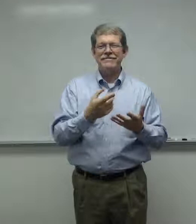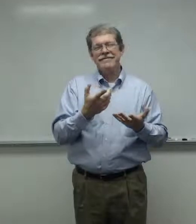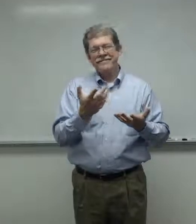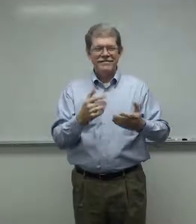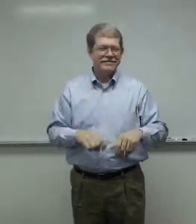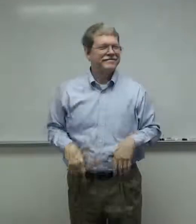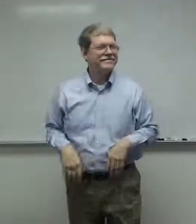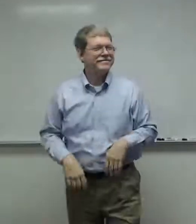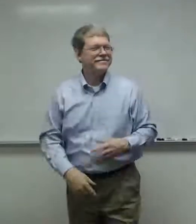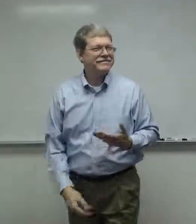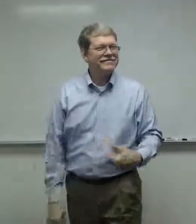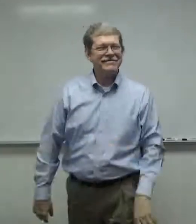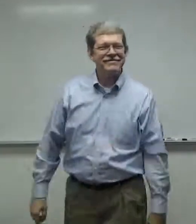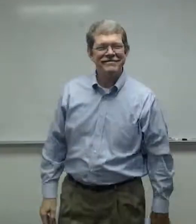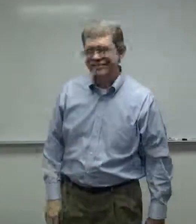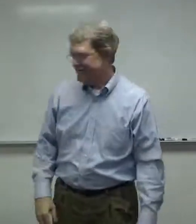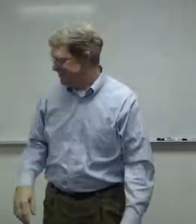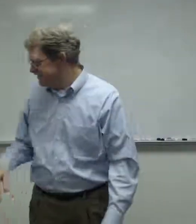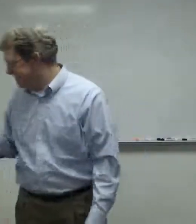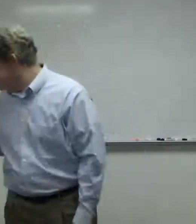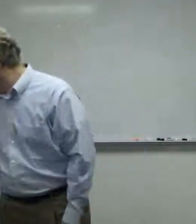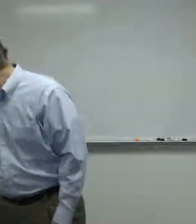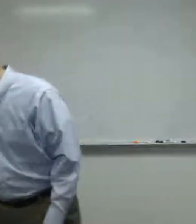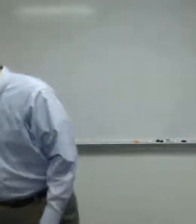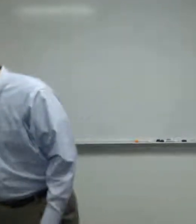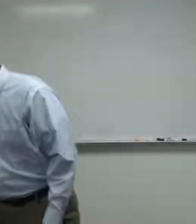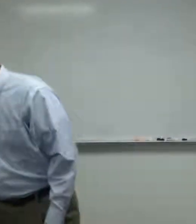be insulting. I was just like, get over it.